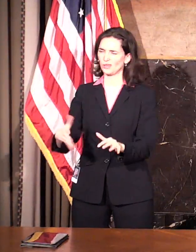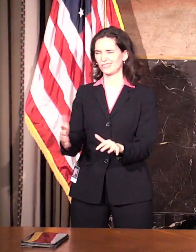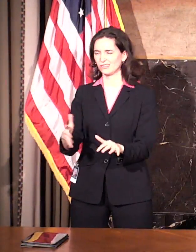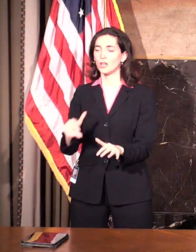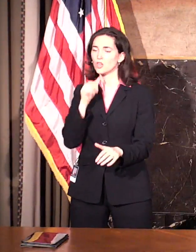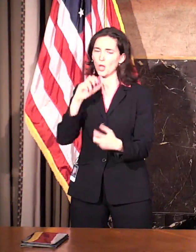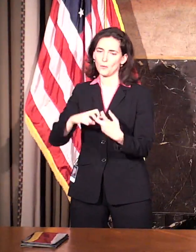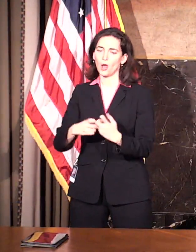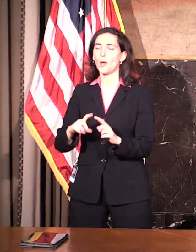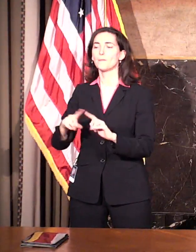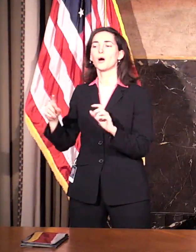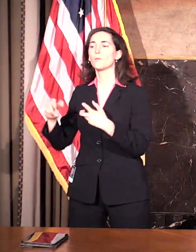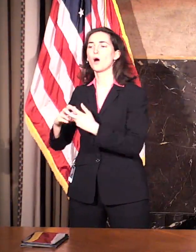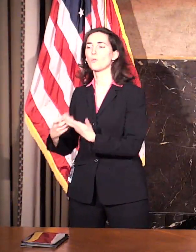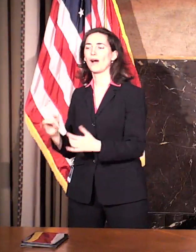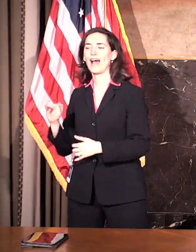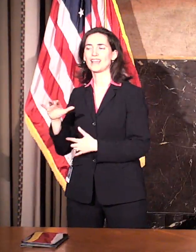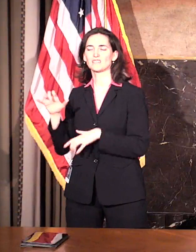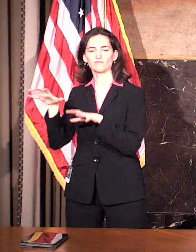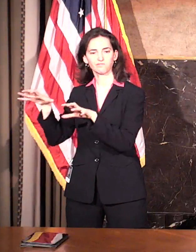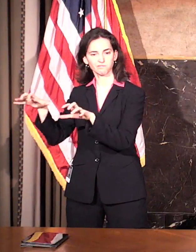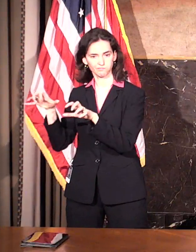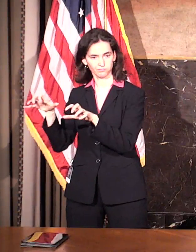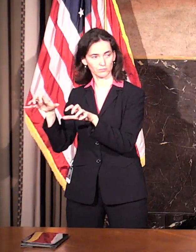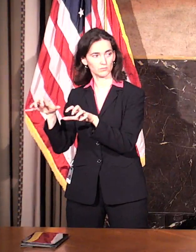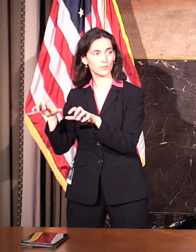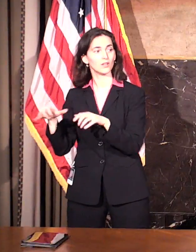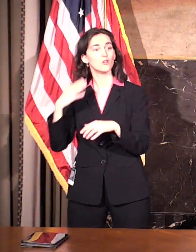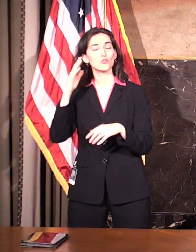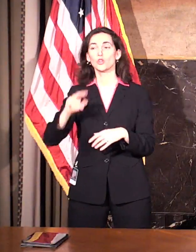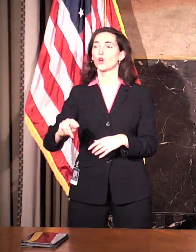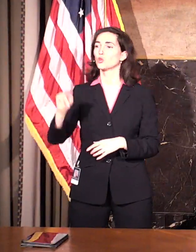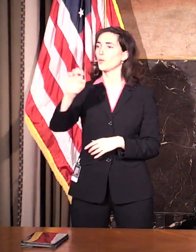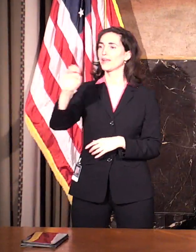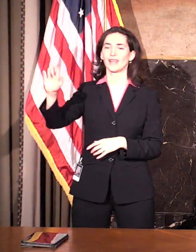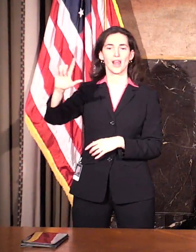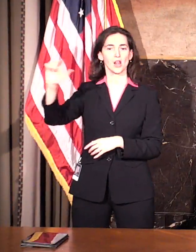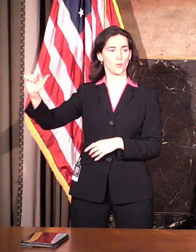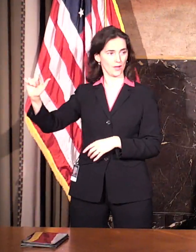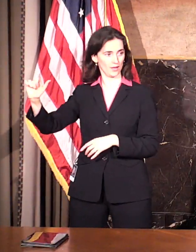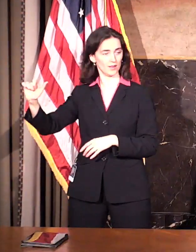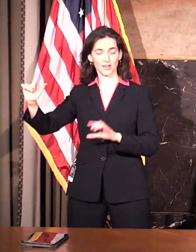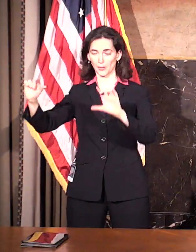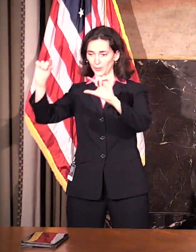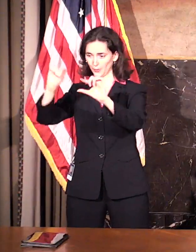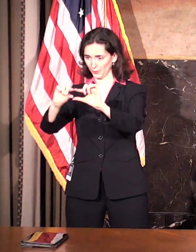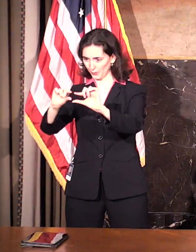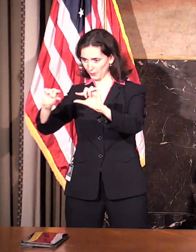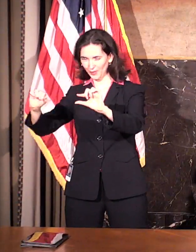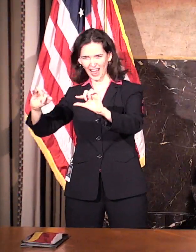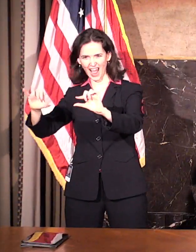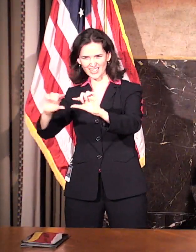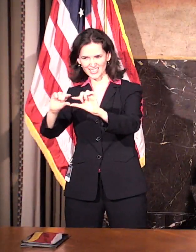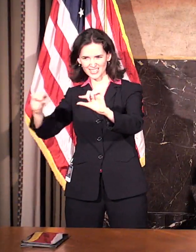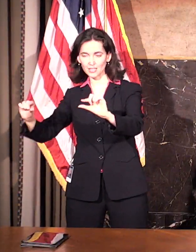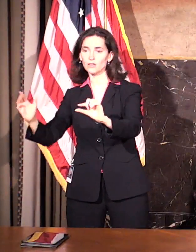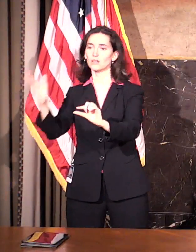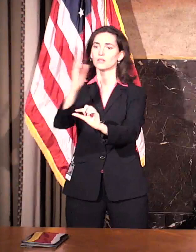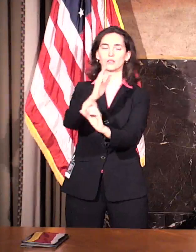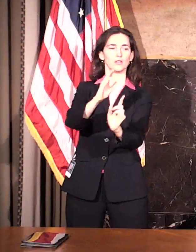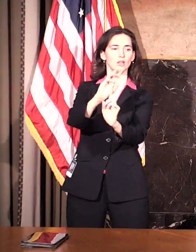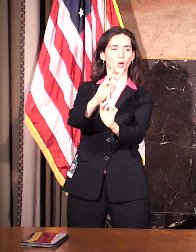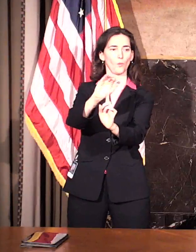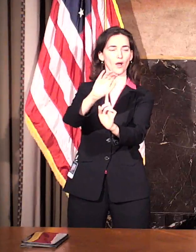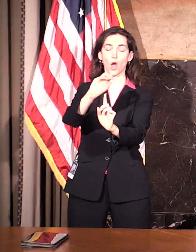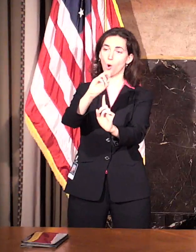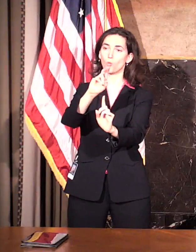snow, which is why when that half-inch of ice formed in northeast Louisiana, all of a sudden you saw from Tensalt Parish and Ouachita Parish and